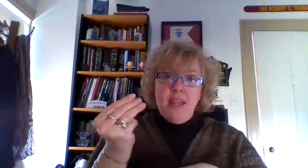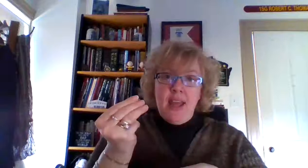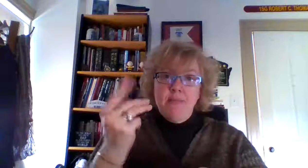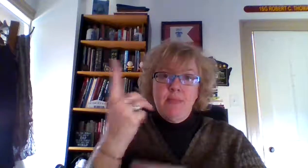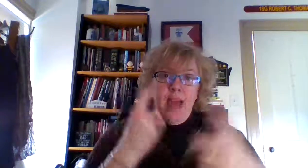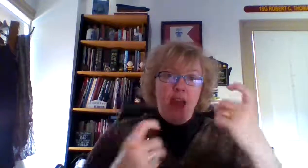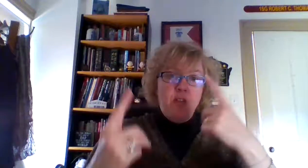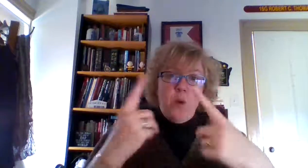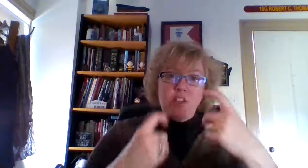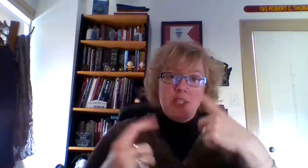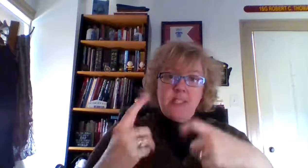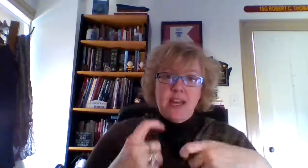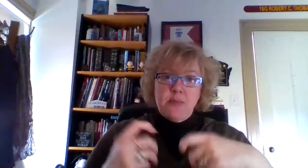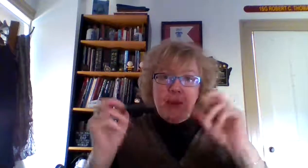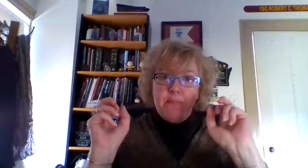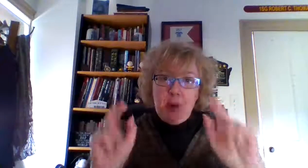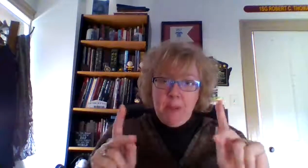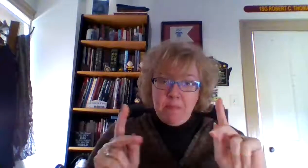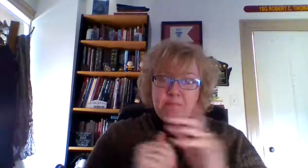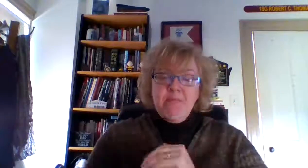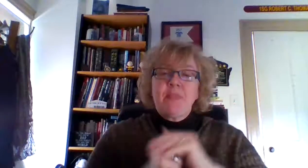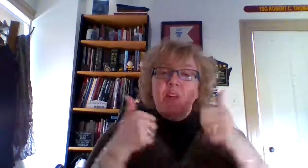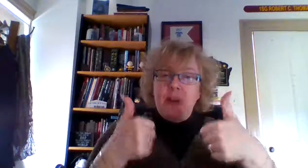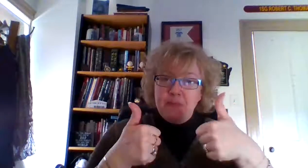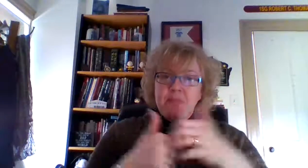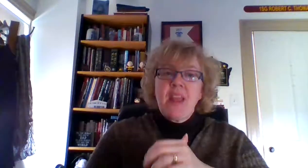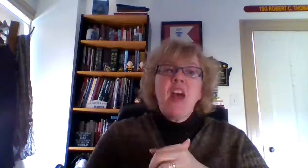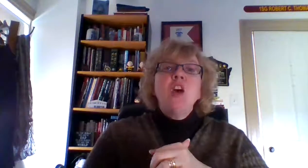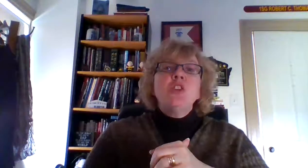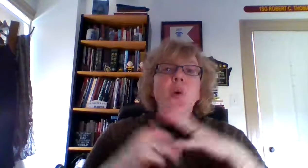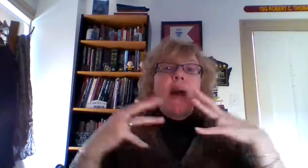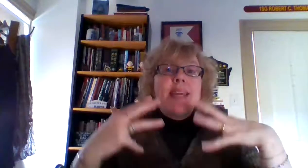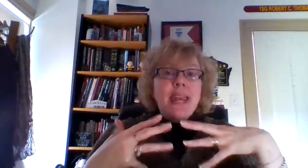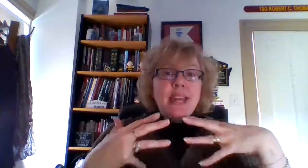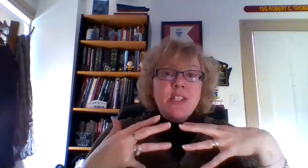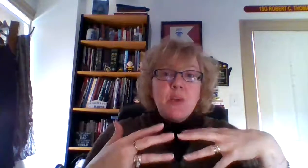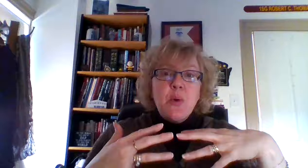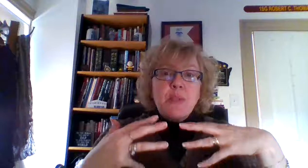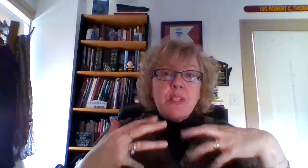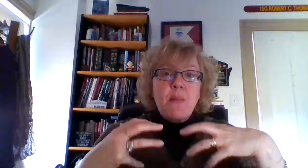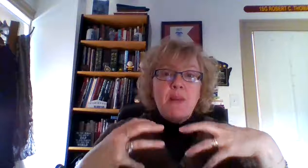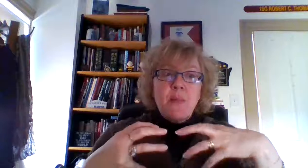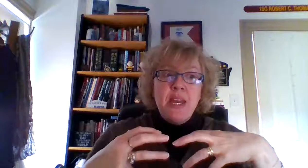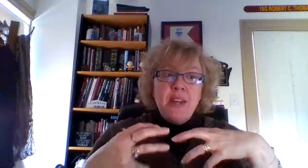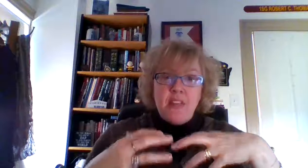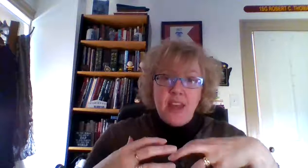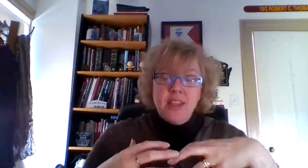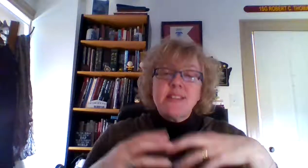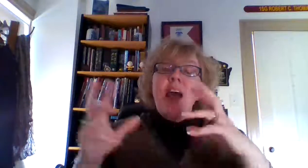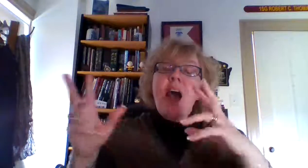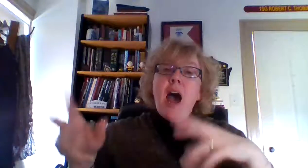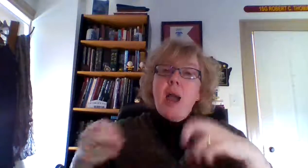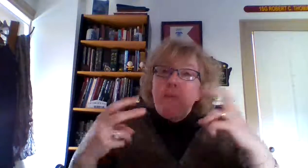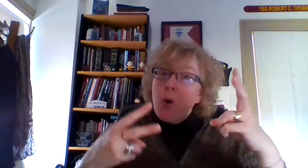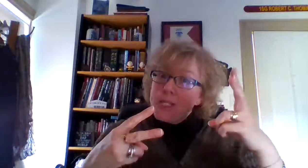Monday. Have your questions to ask me. Okay? Great. So, getting into some of the meat of things, I